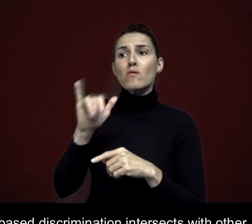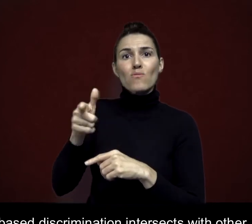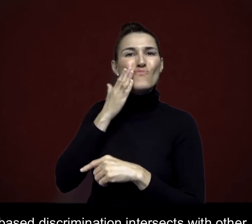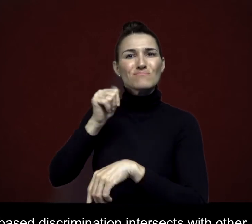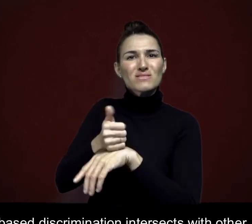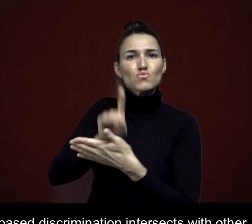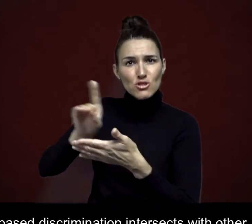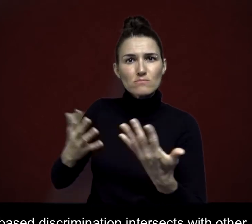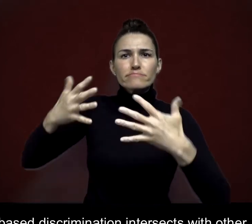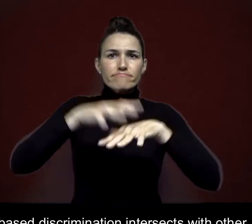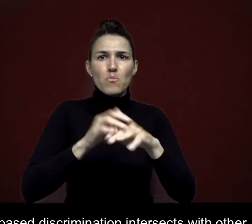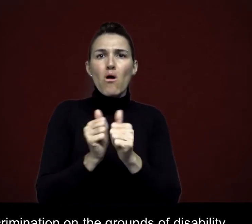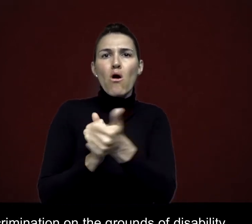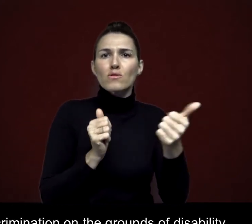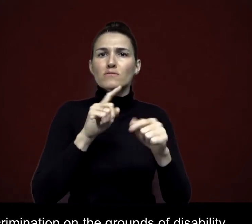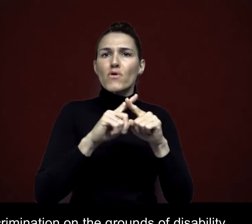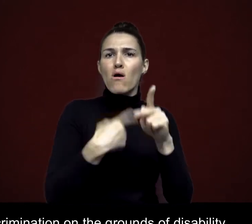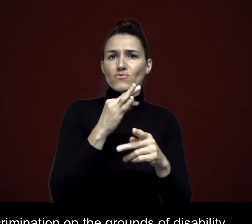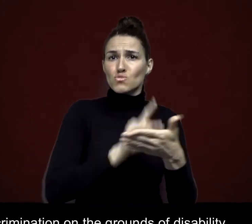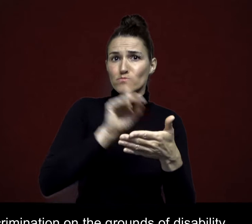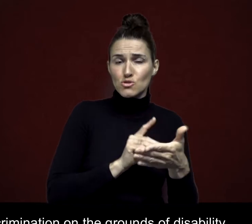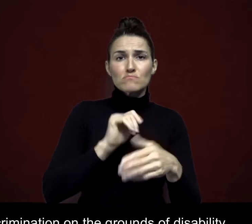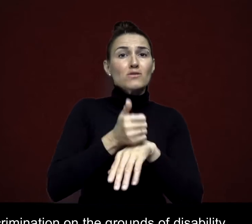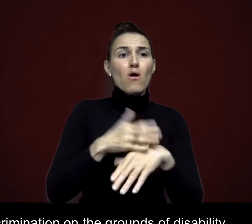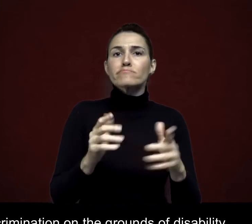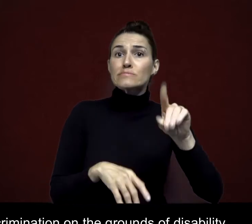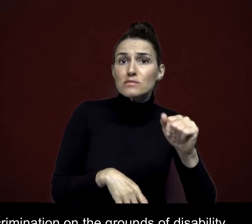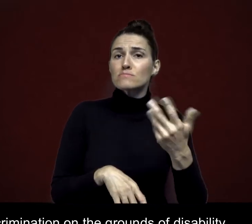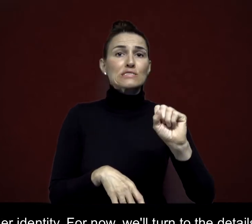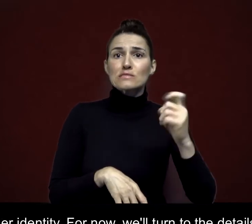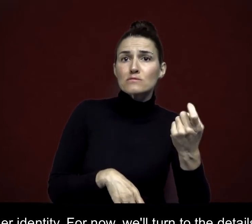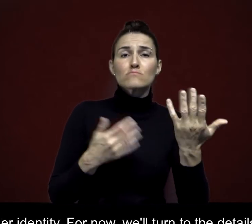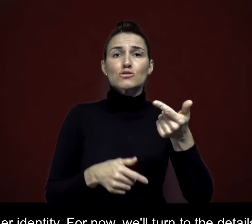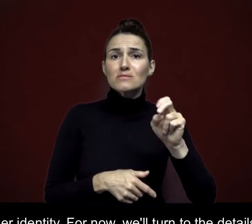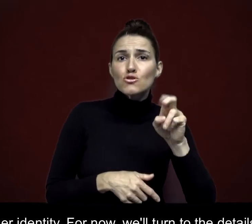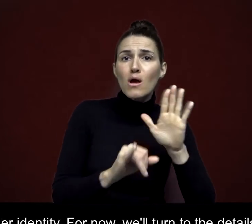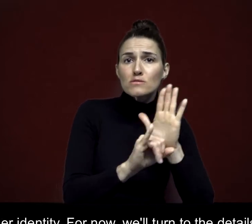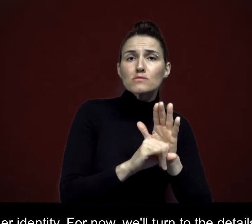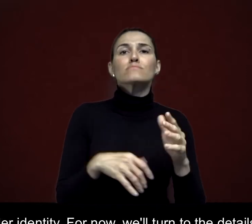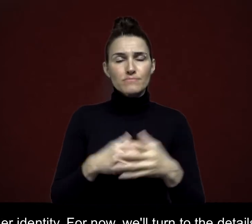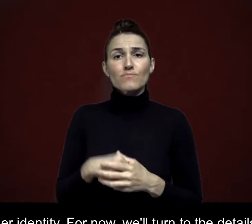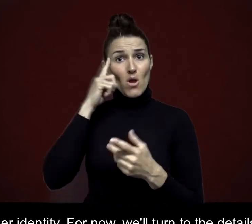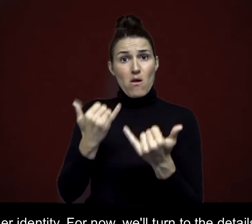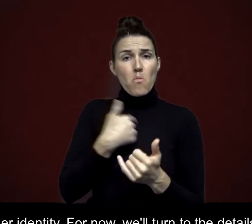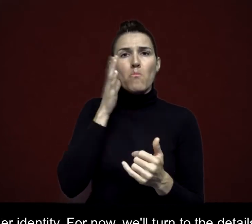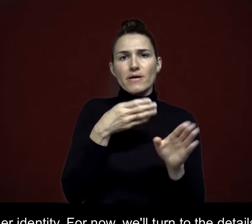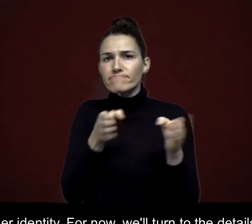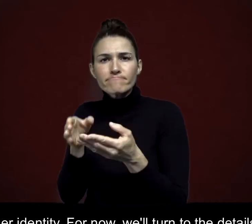discrimination intersects with other kinds of discrimination on the grounds of disability, sex, or gender identity. For now, we'll turn to the